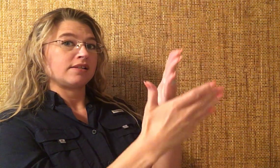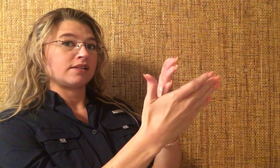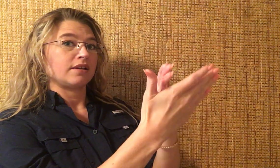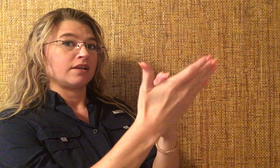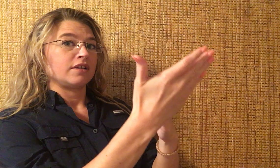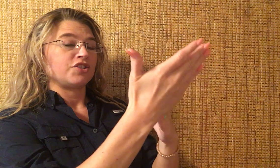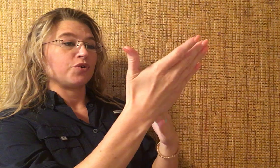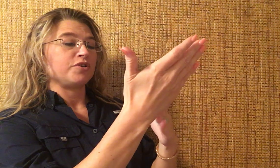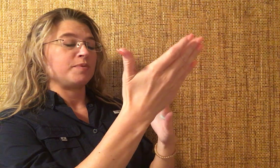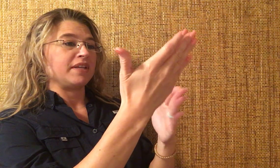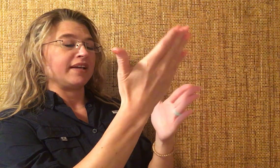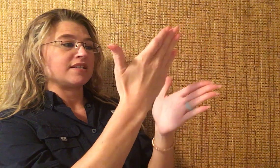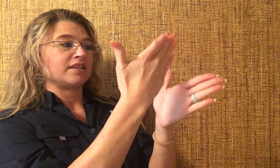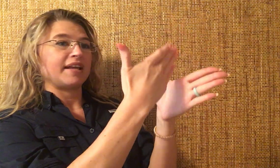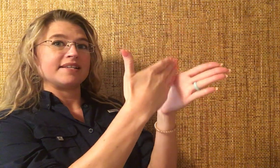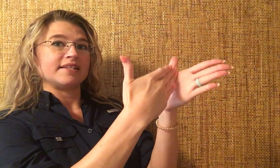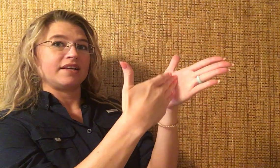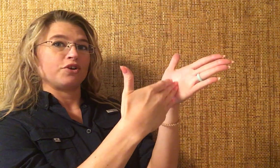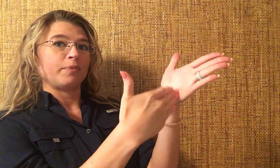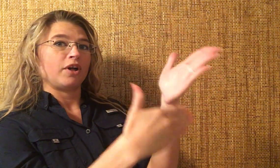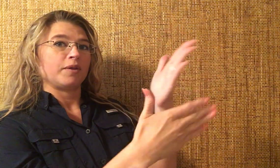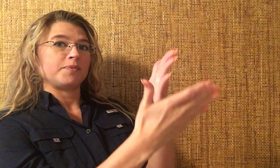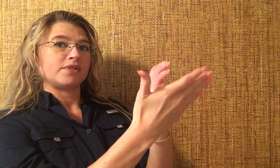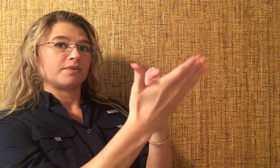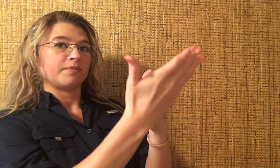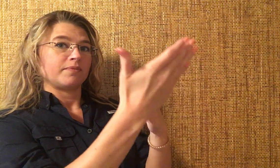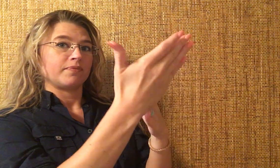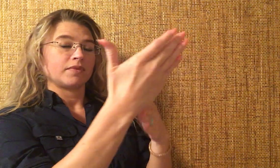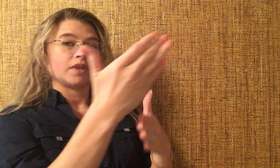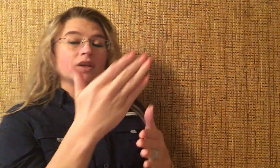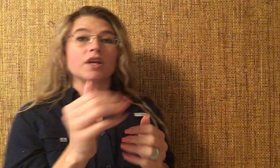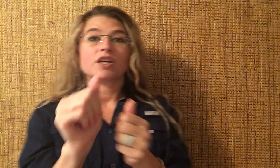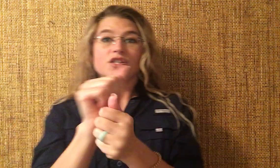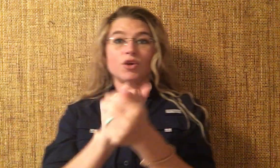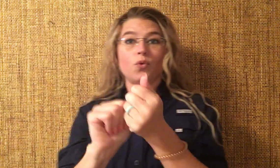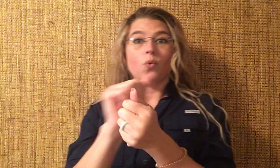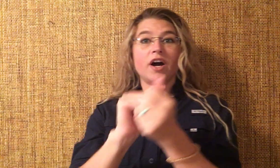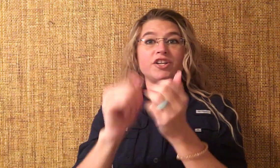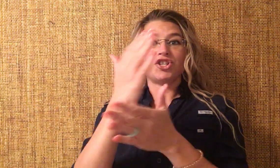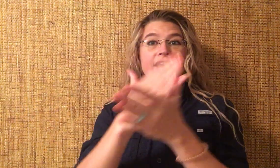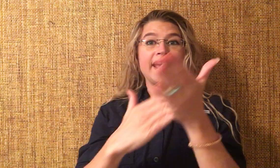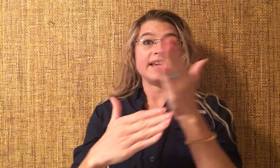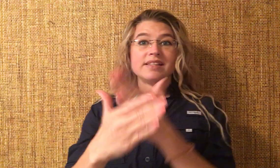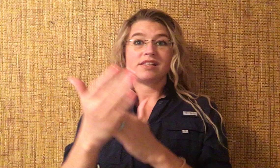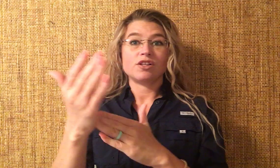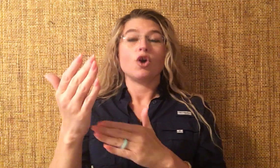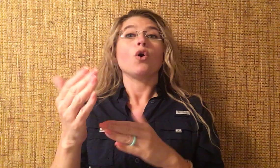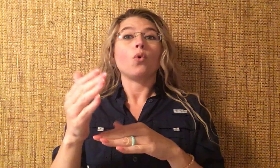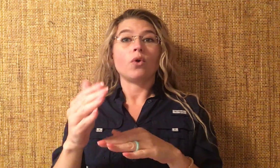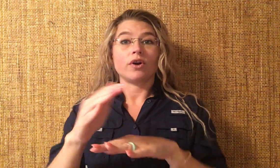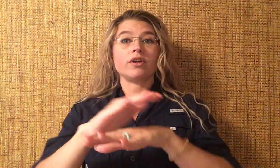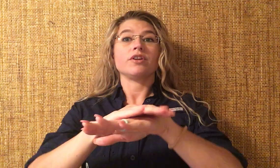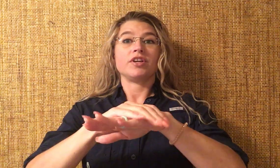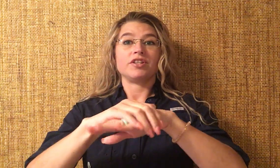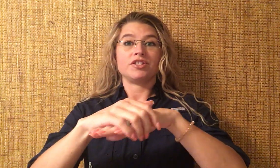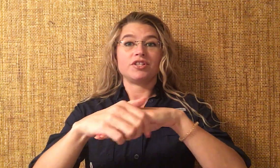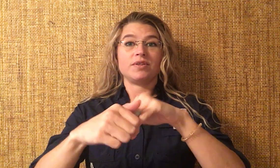hands. So you're going to be like slicing your palms. So wash hands, or you can just do